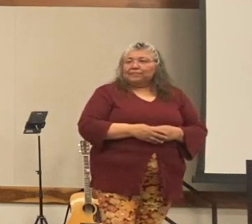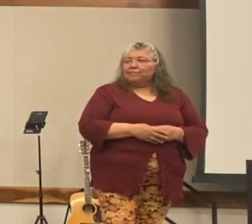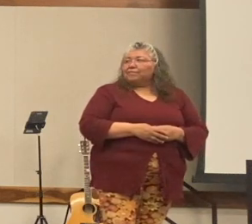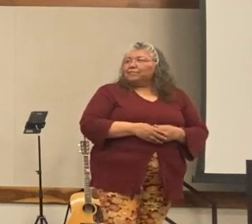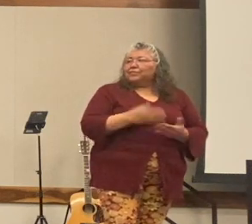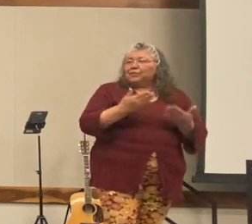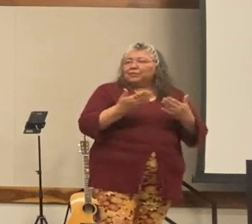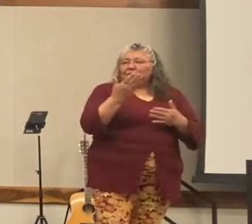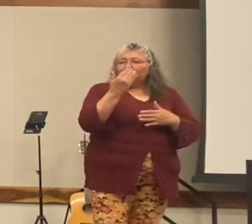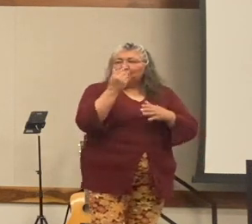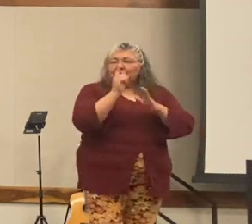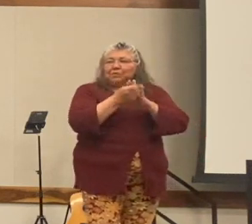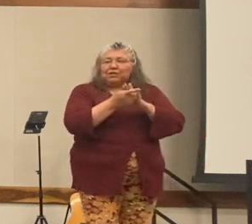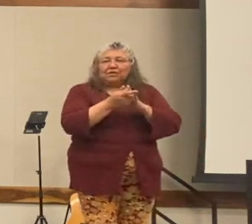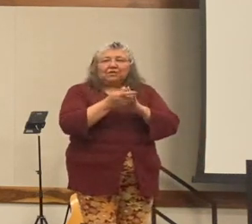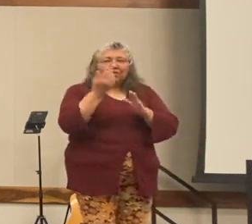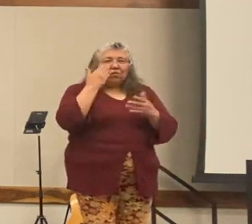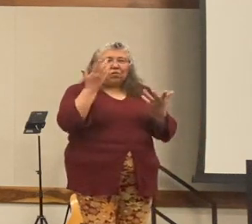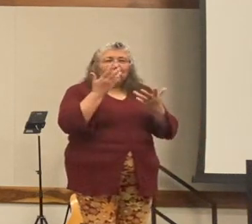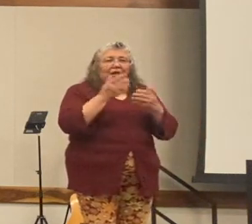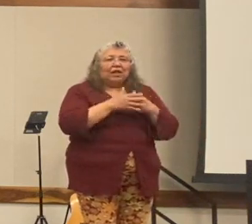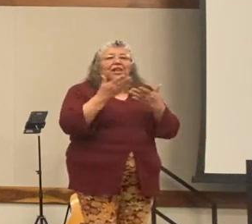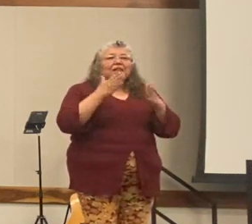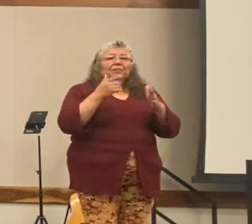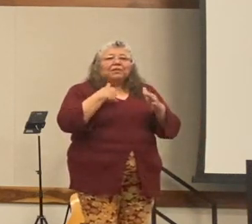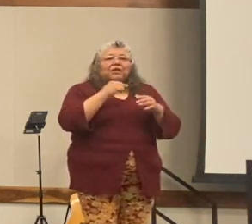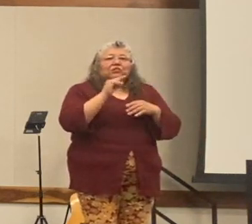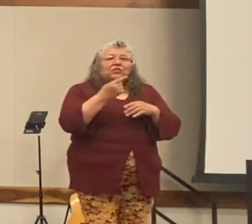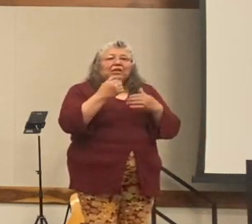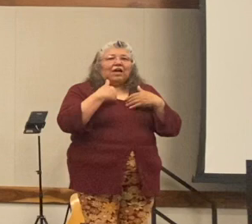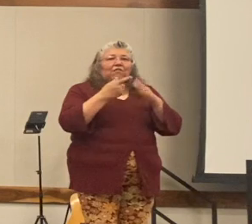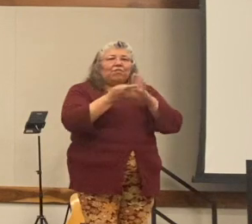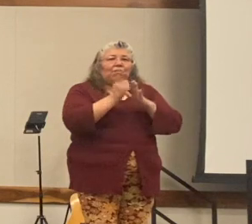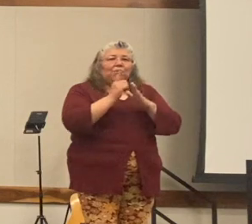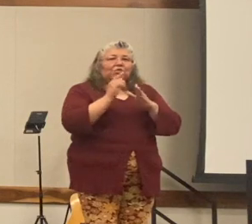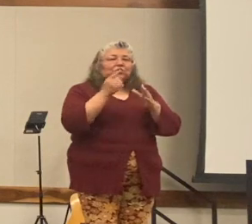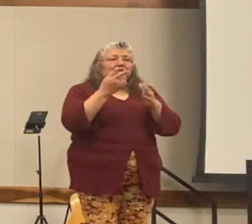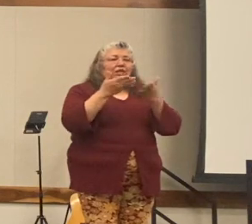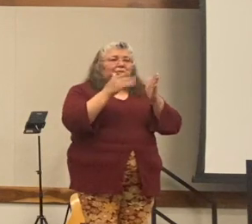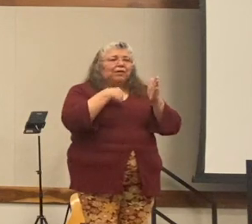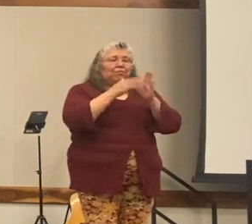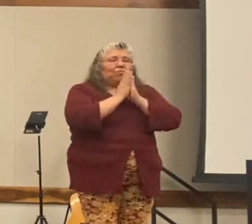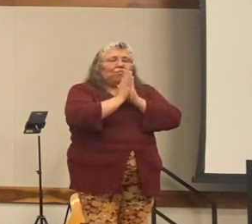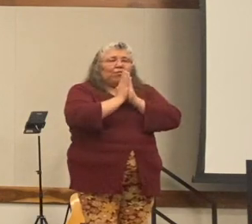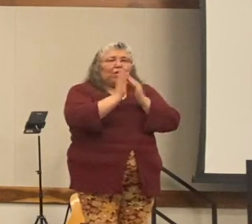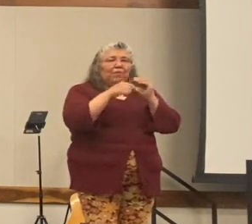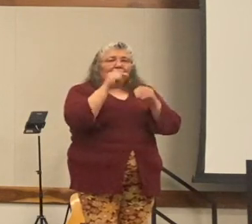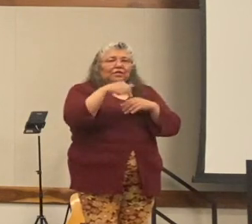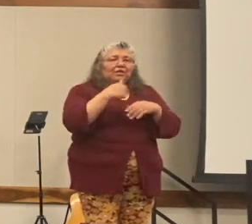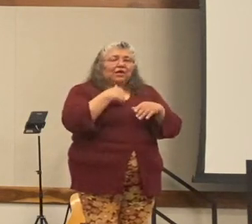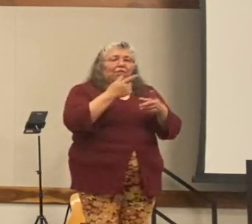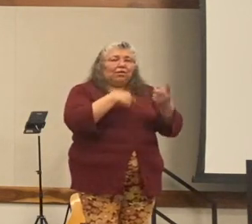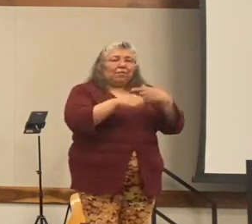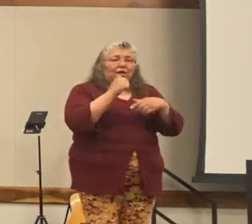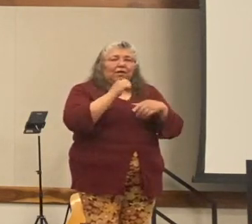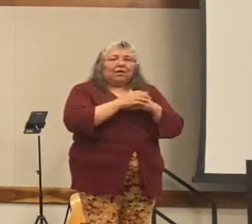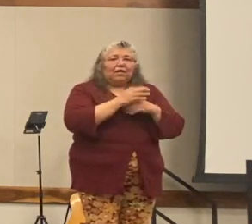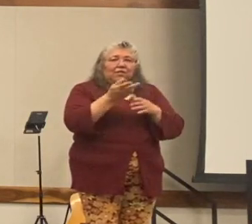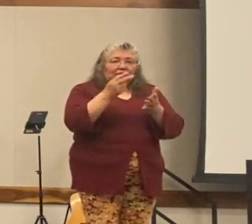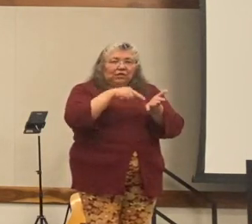15 minutes. I'm like, hey, you know what? Let me have a moment. Just let me pray about this. I'll get back to you. And they stood